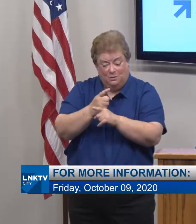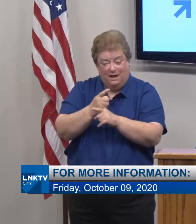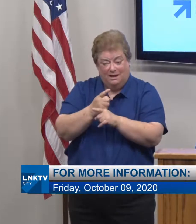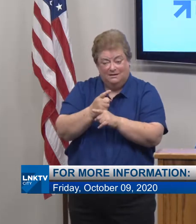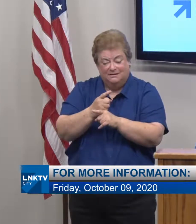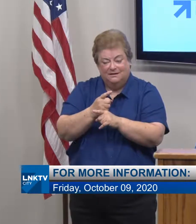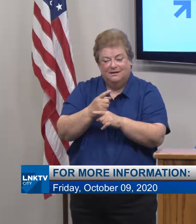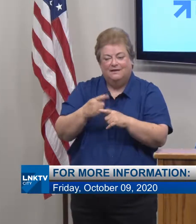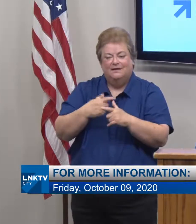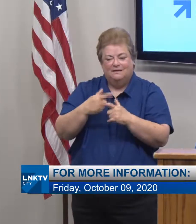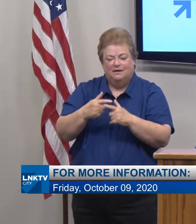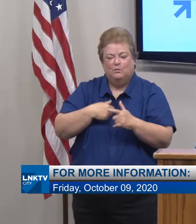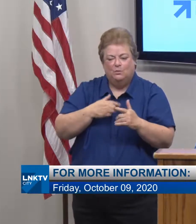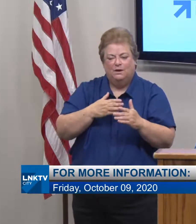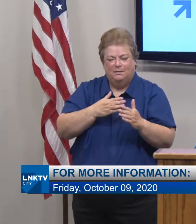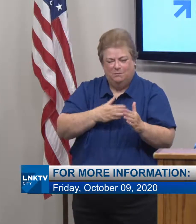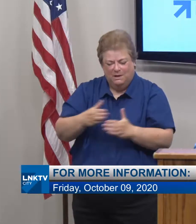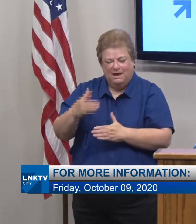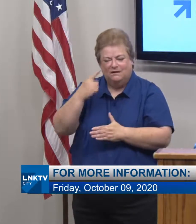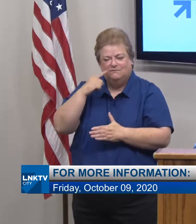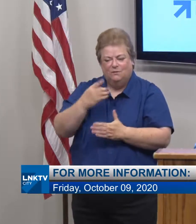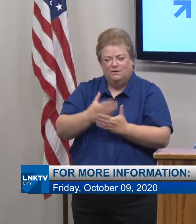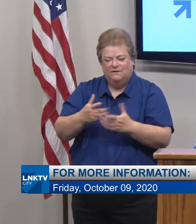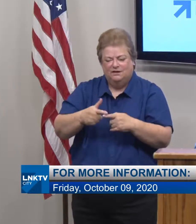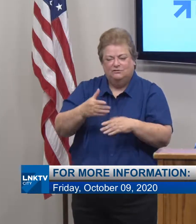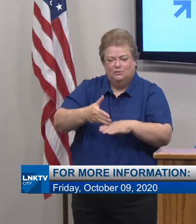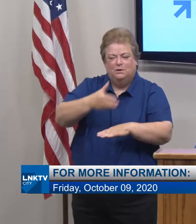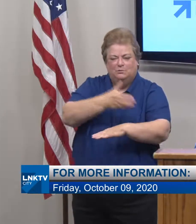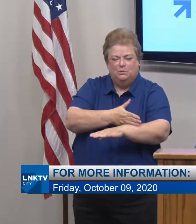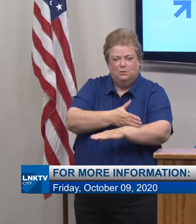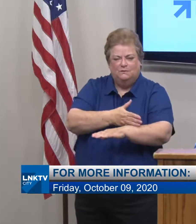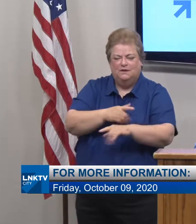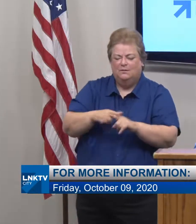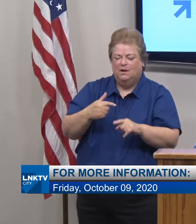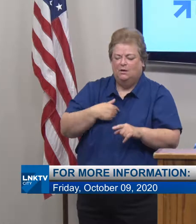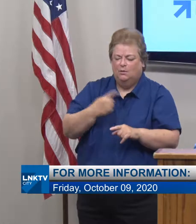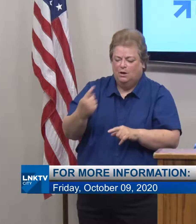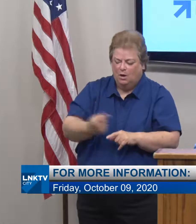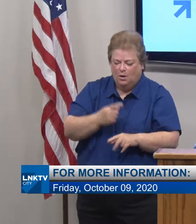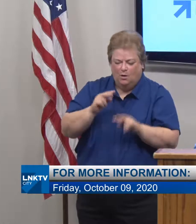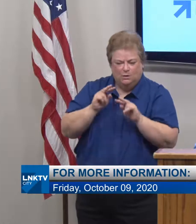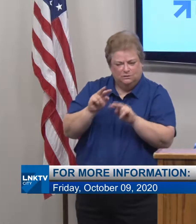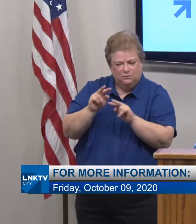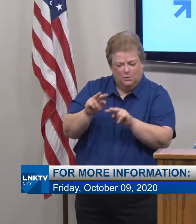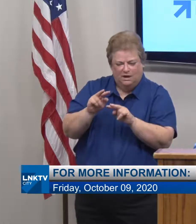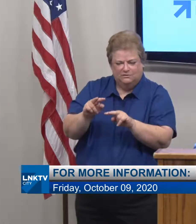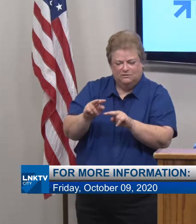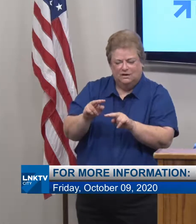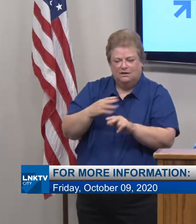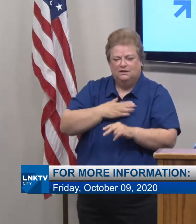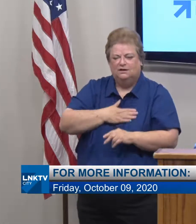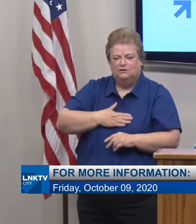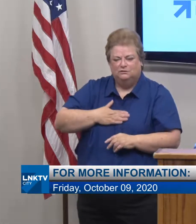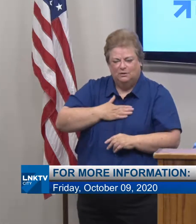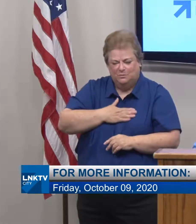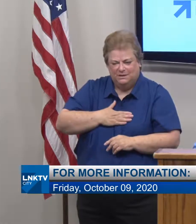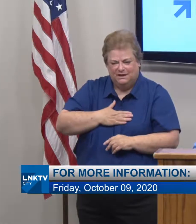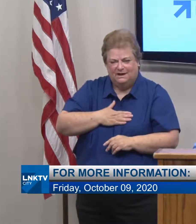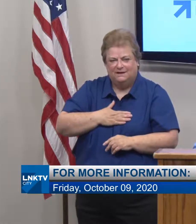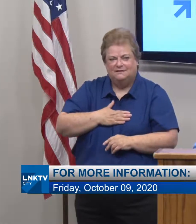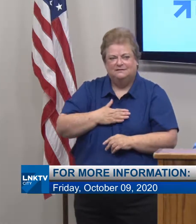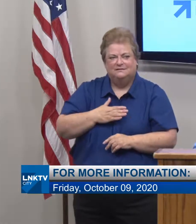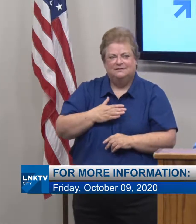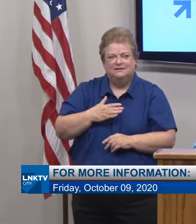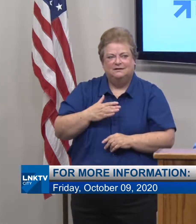for things to improve in the community. But we're constantly monitoring. So if we would get to the red